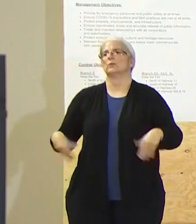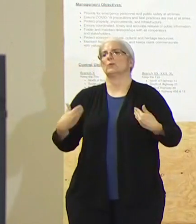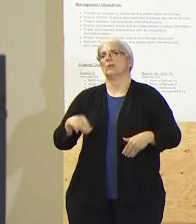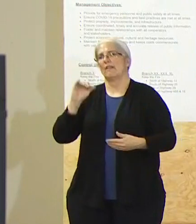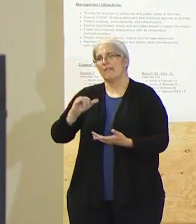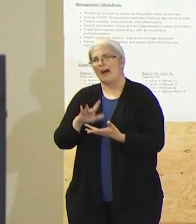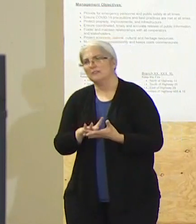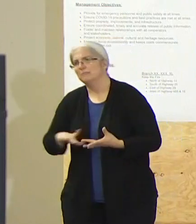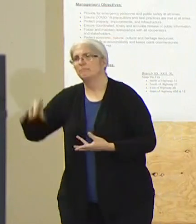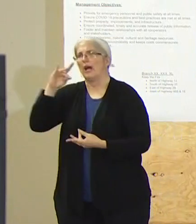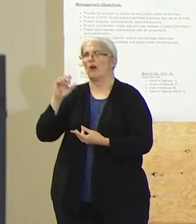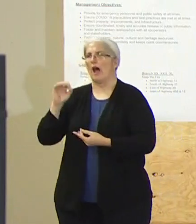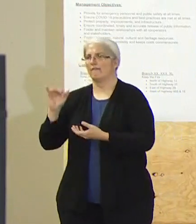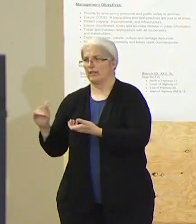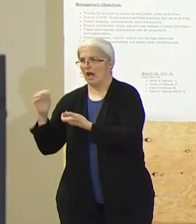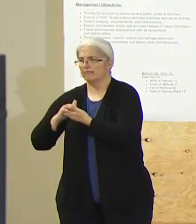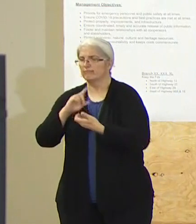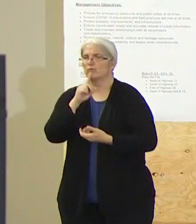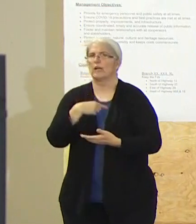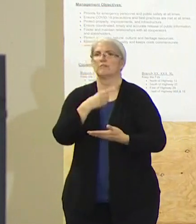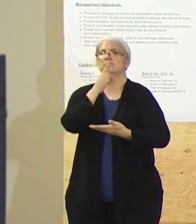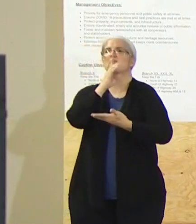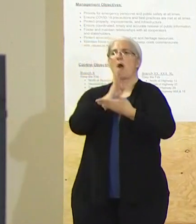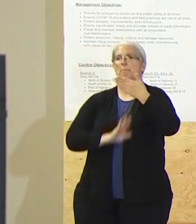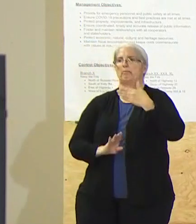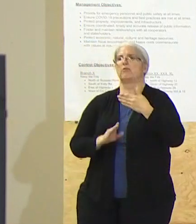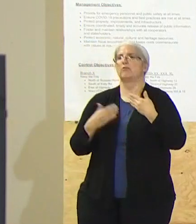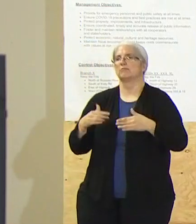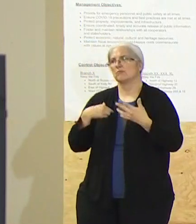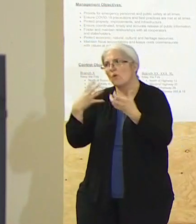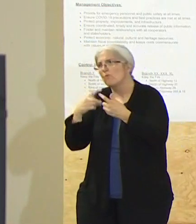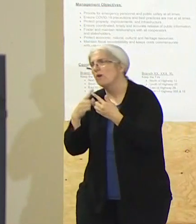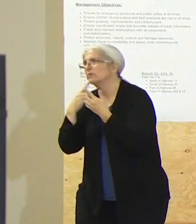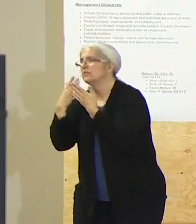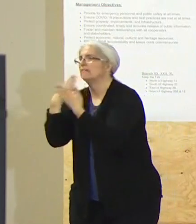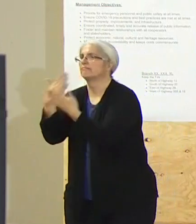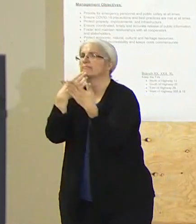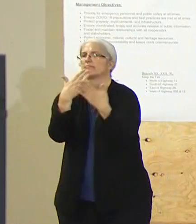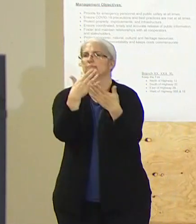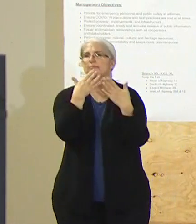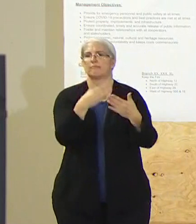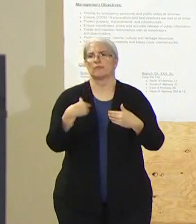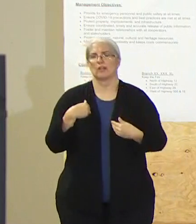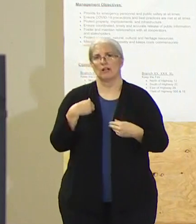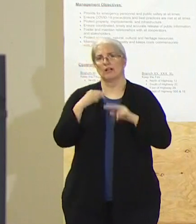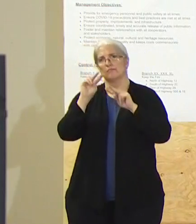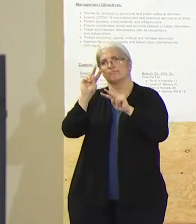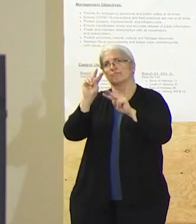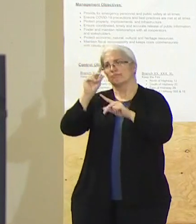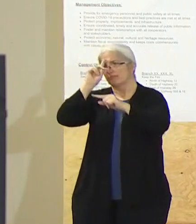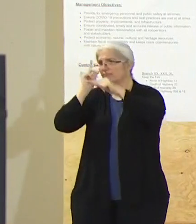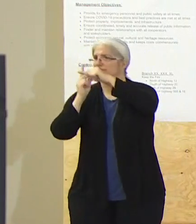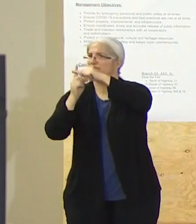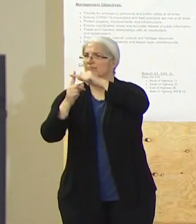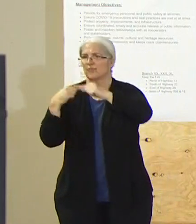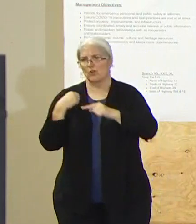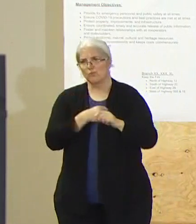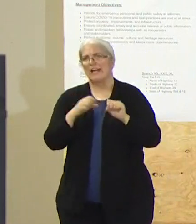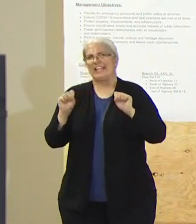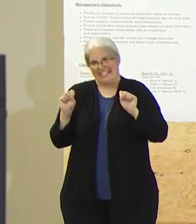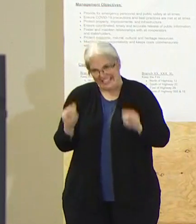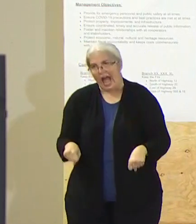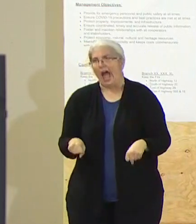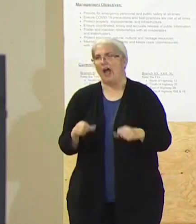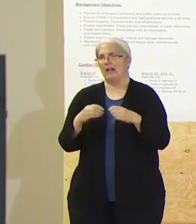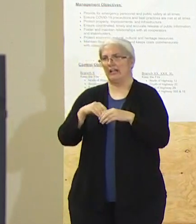that spirit of also gratitude, in that spirit of optimism about the capacity of this state with its credible leadership